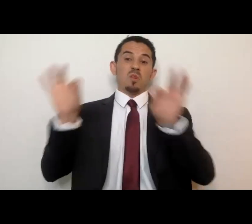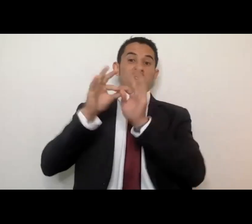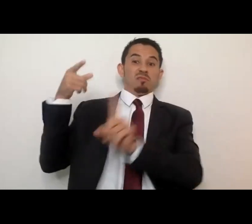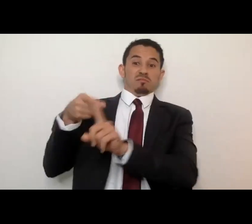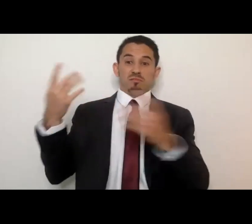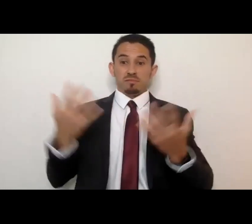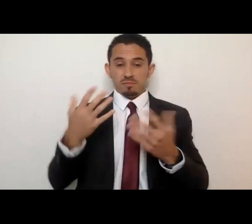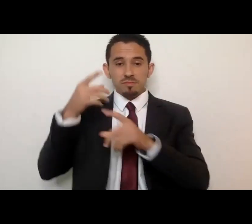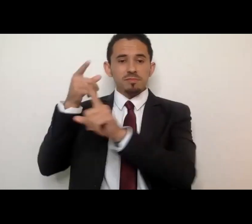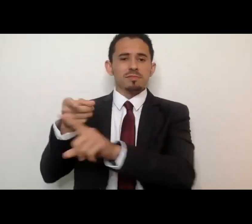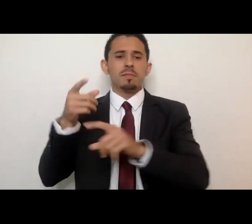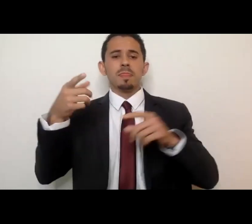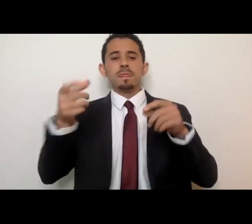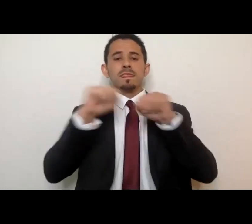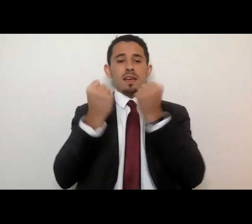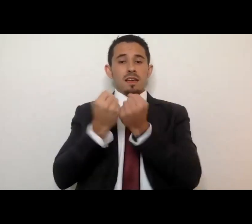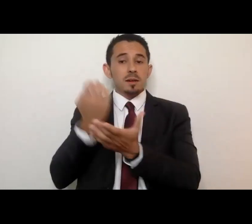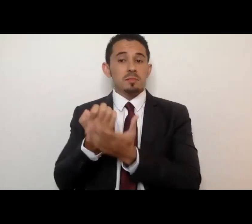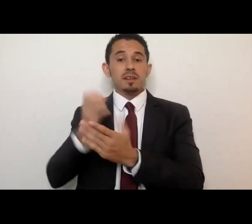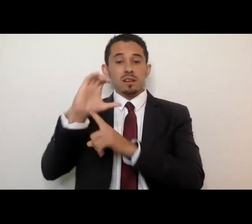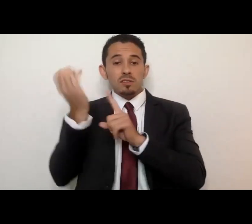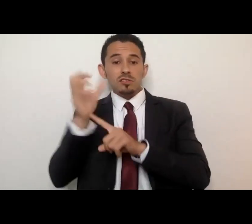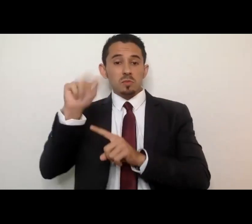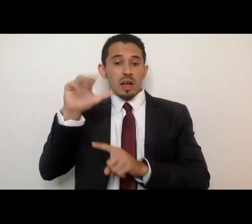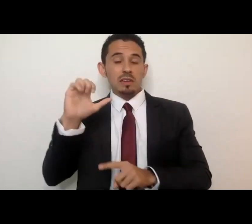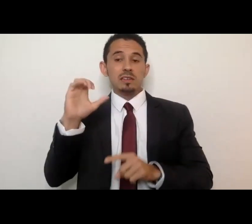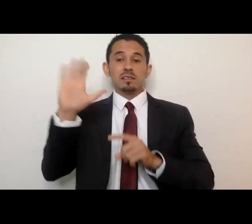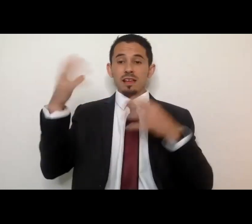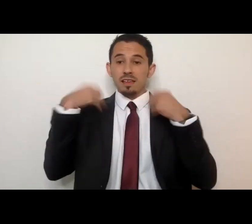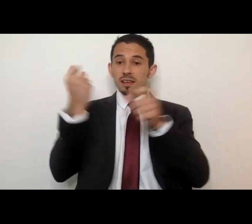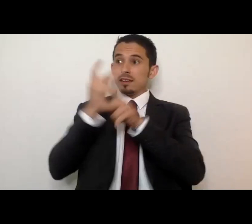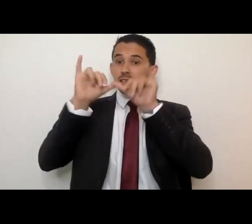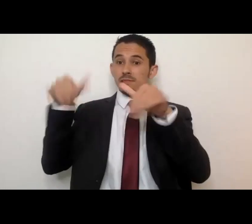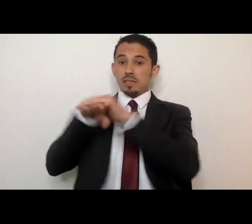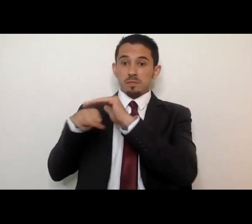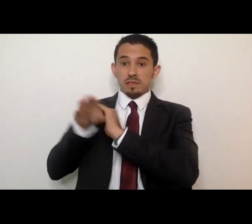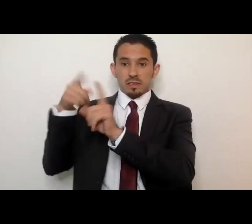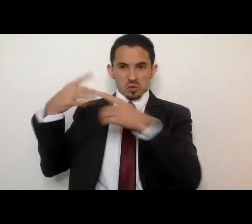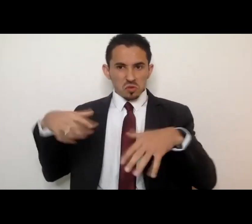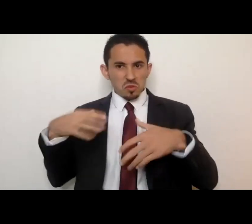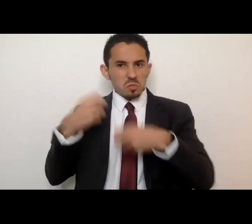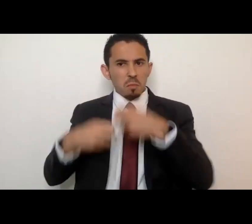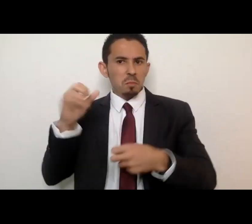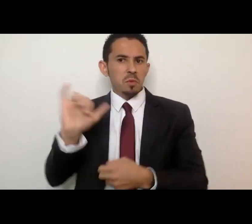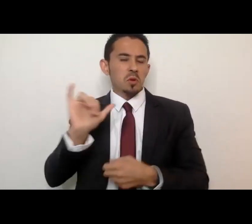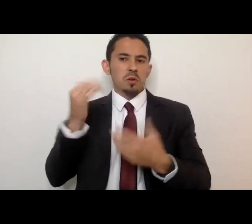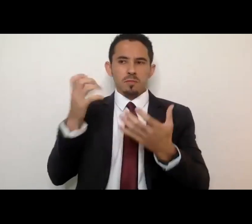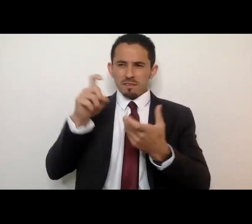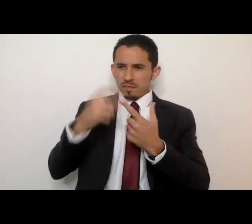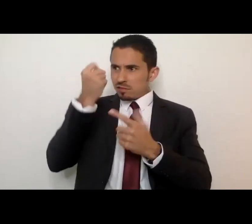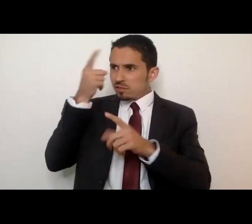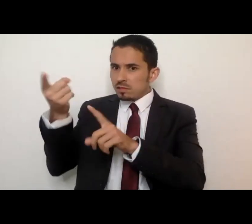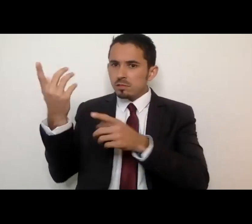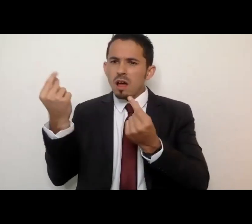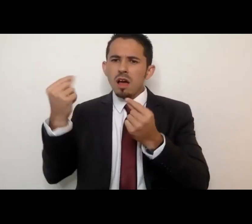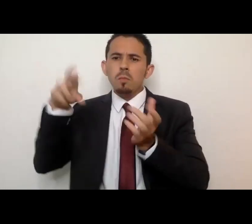So again, a number of variables, and a very important one here includes societal, economic, racial factors, including access